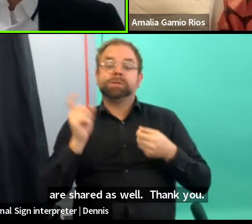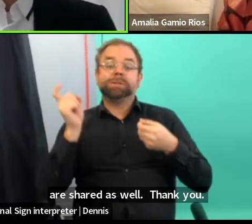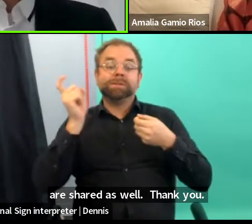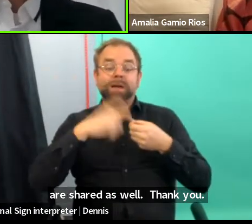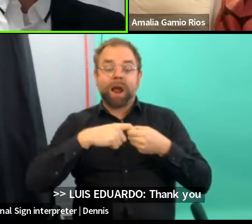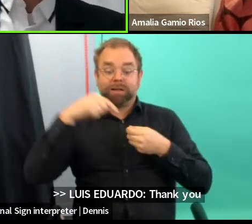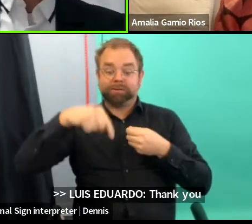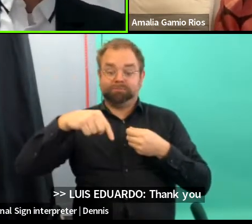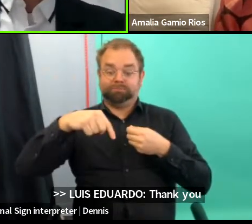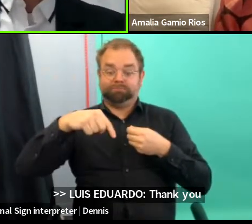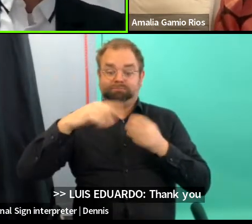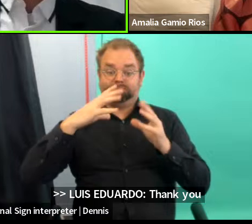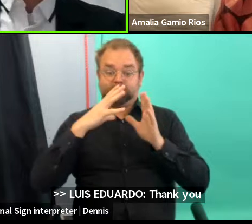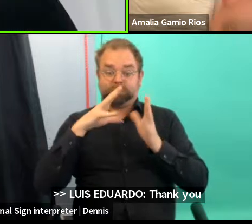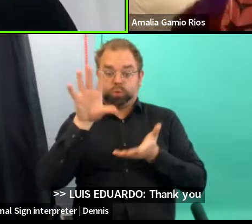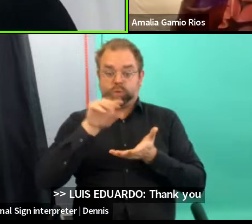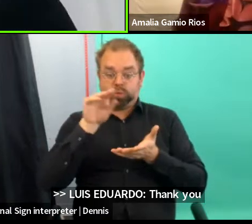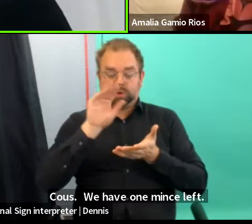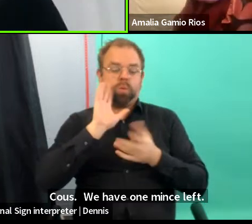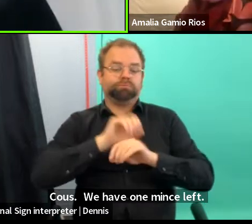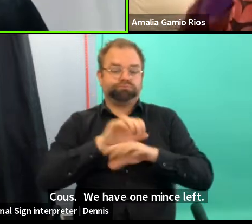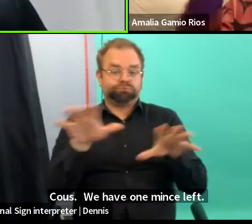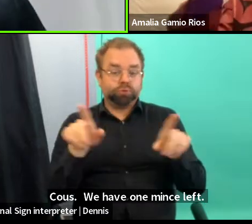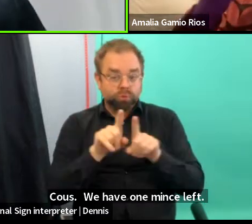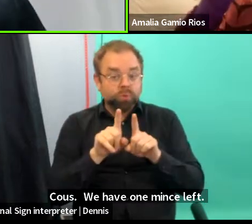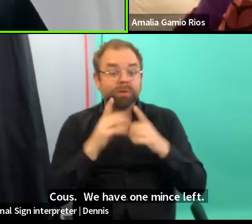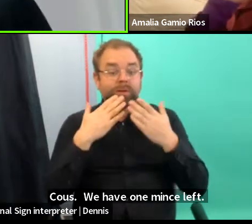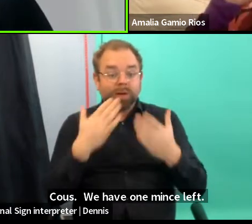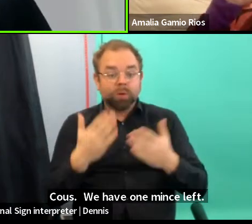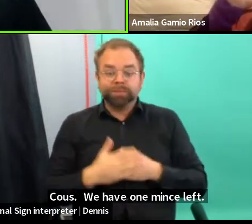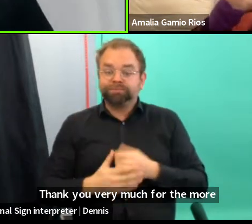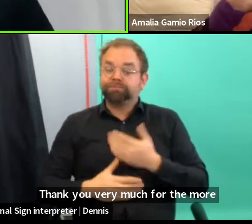very much for the more than 100 people attending this